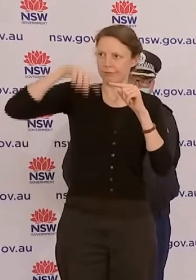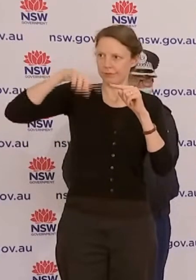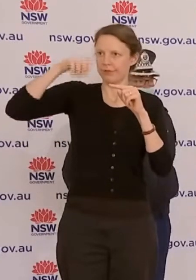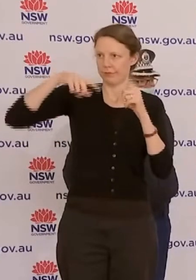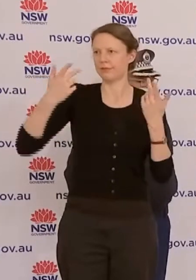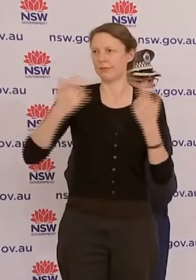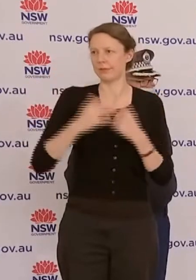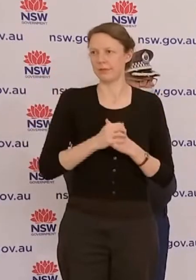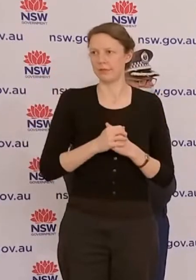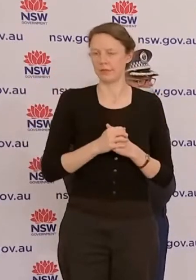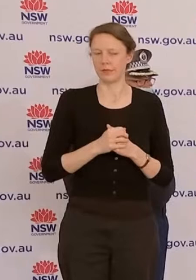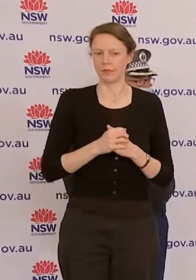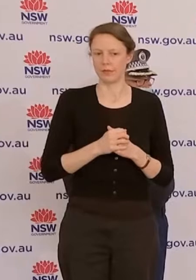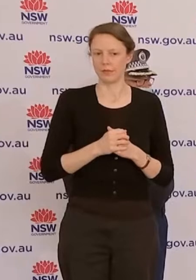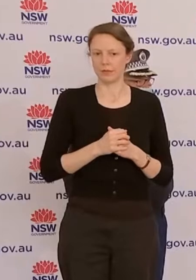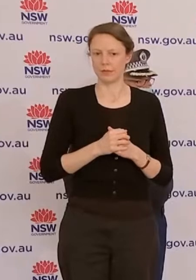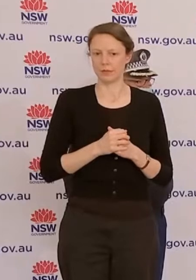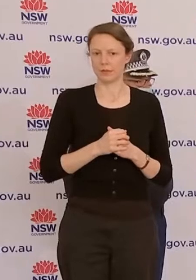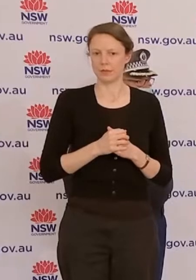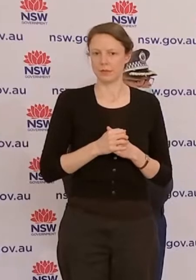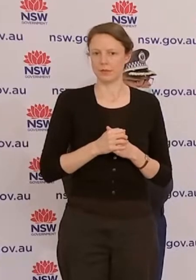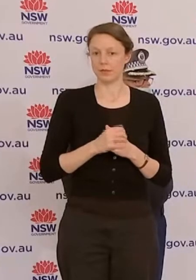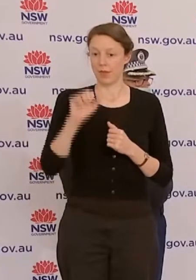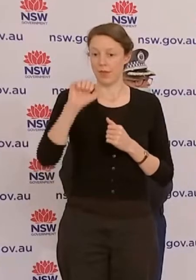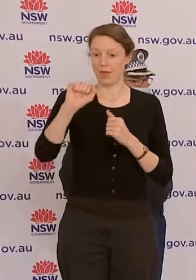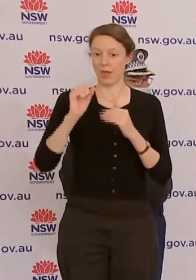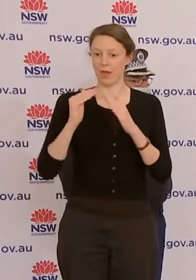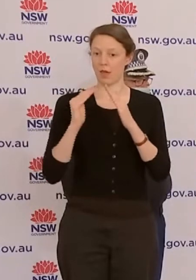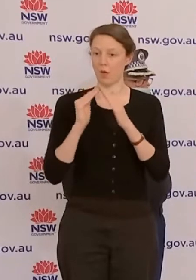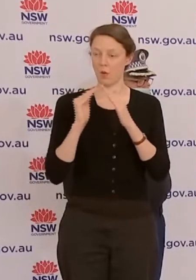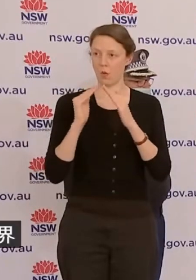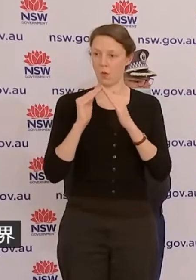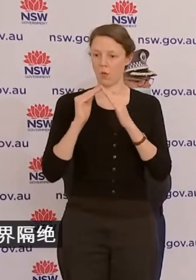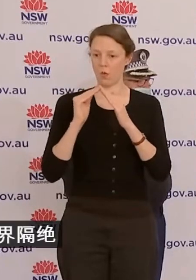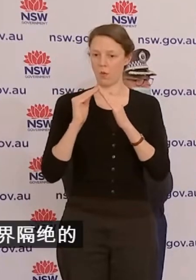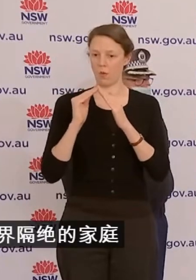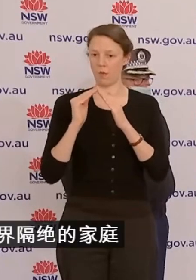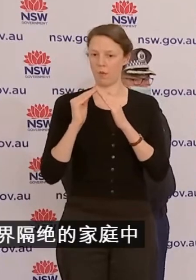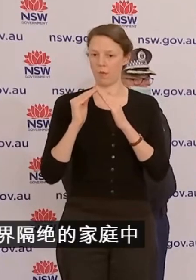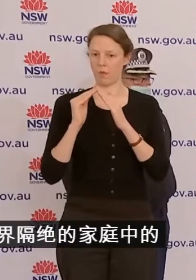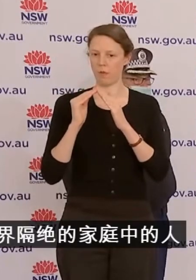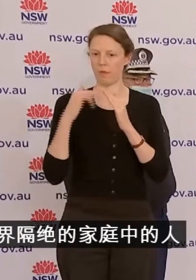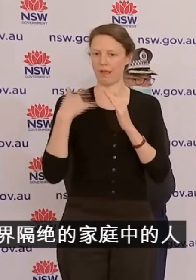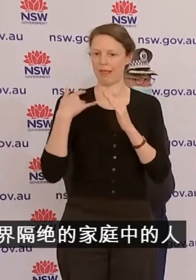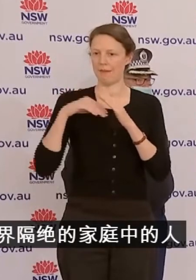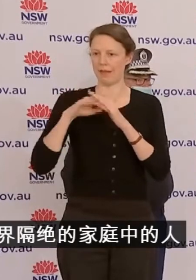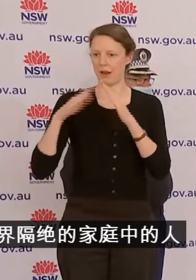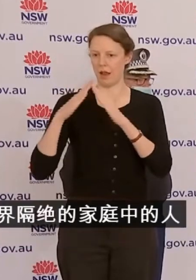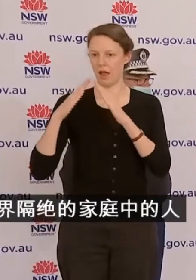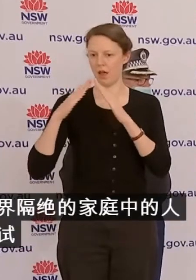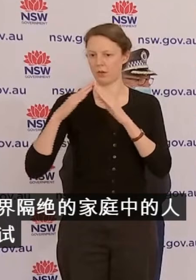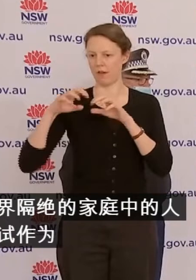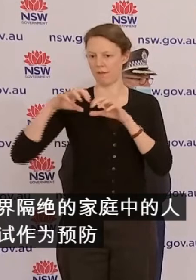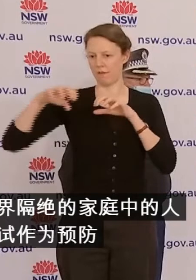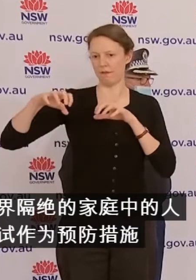Harbour. The person's household, who lives in a disconnected household, is